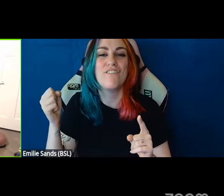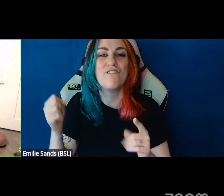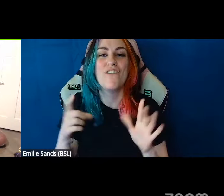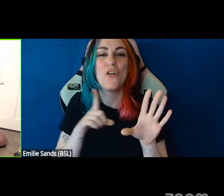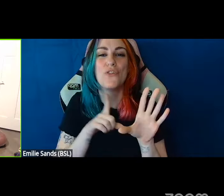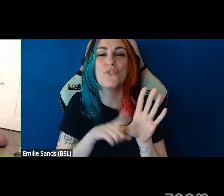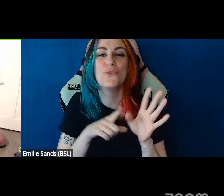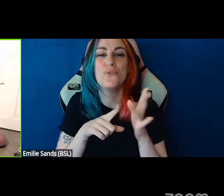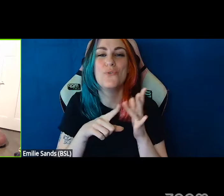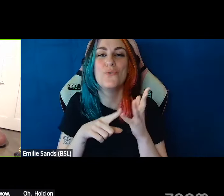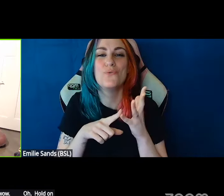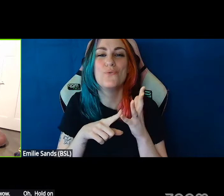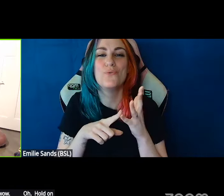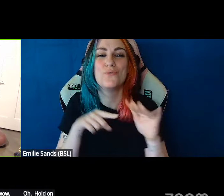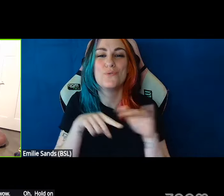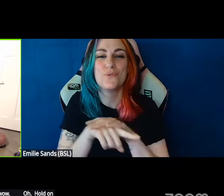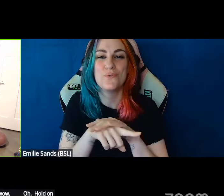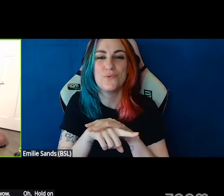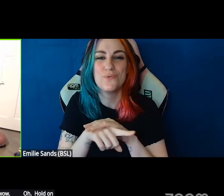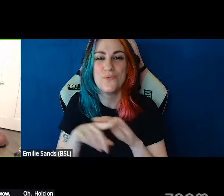ears.